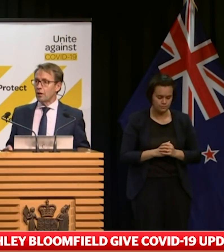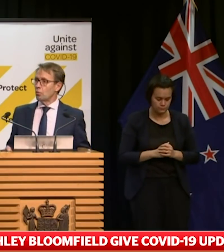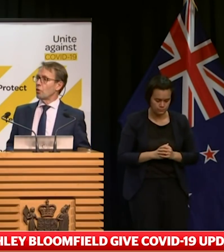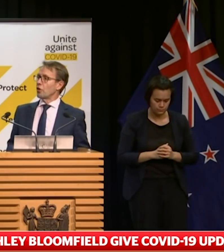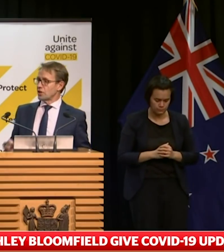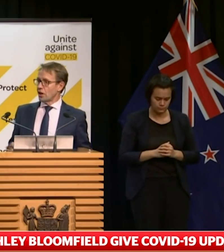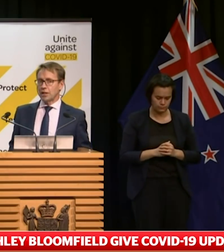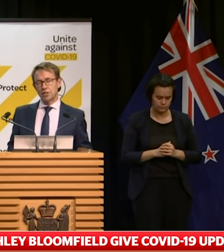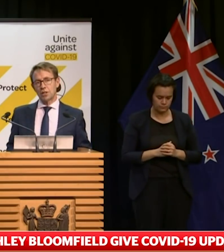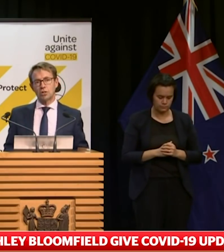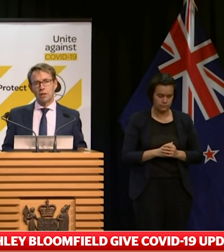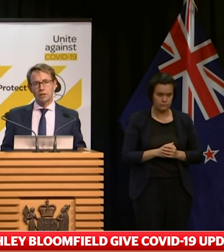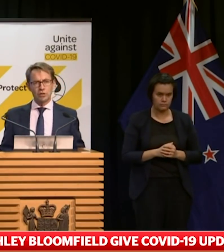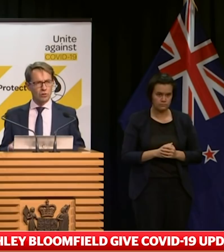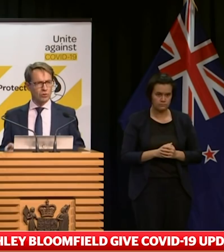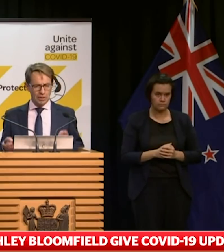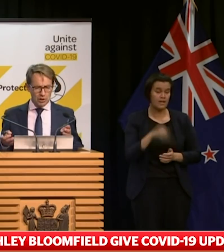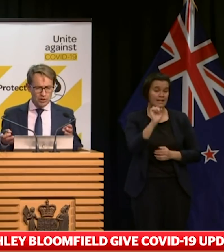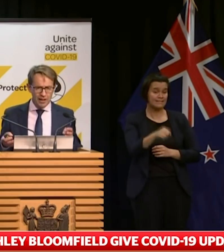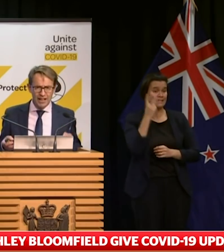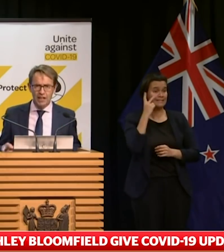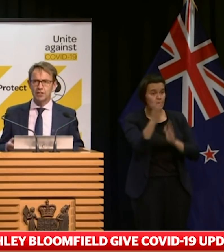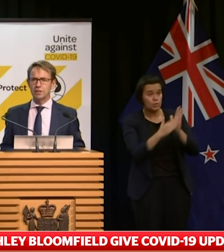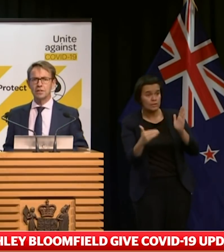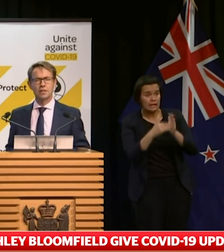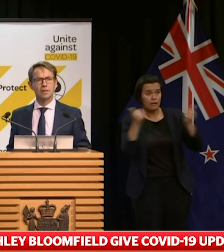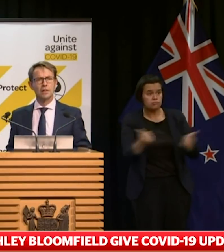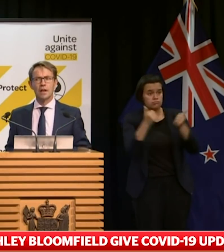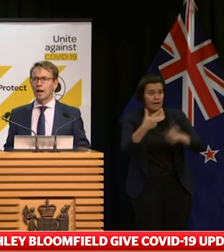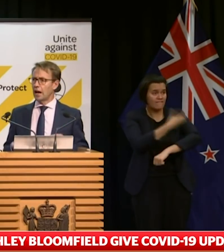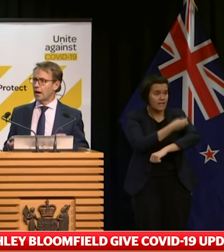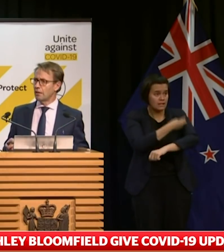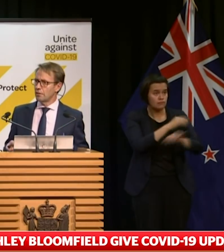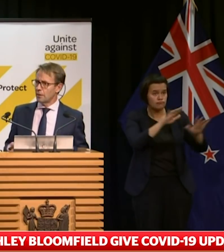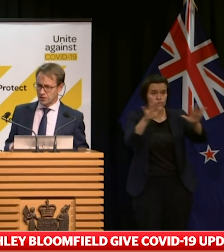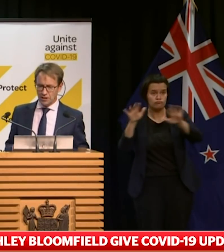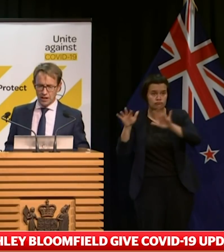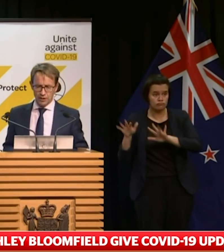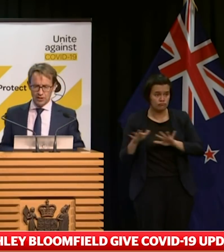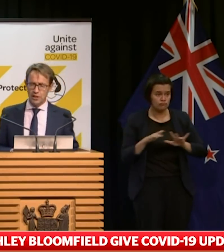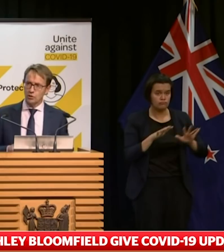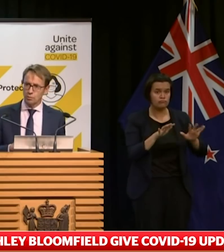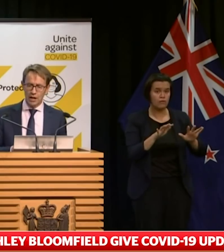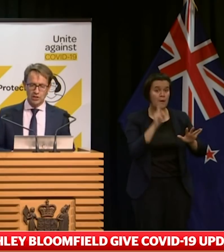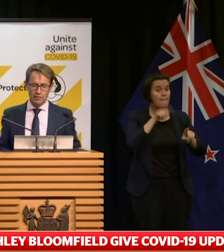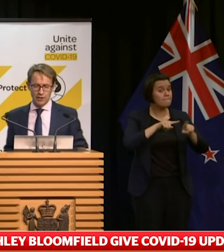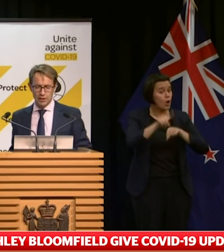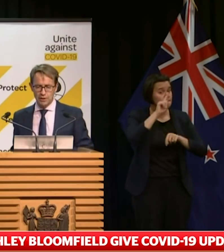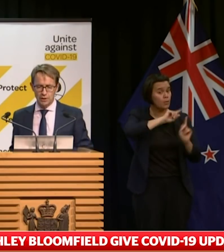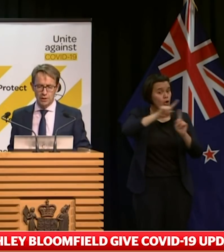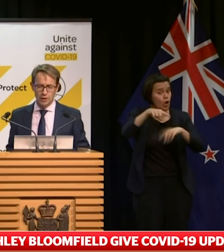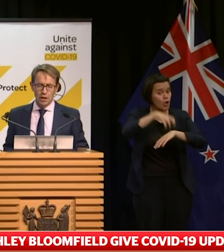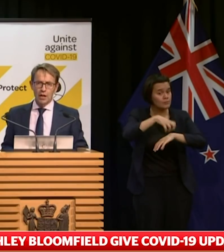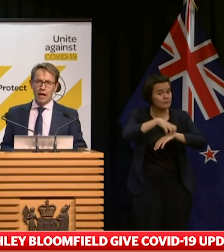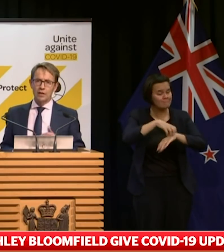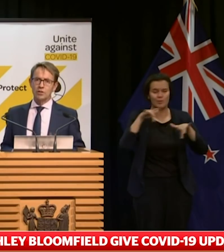even now with those high vaccination rates, we're still seeing most of our cases are amongst the unvaccinated or partially